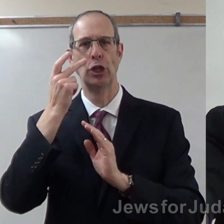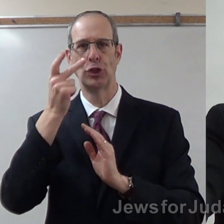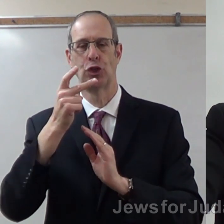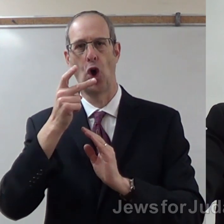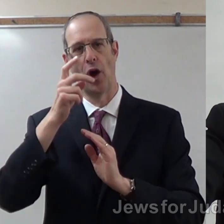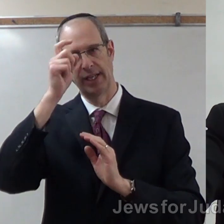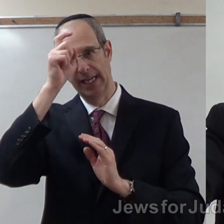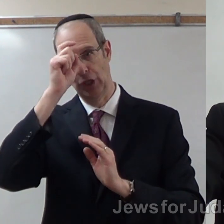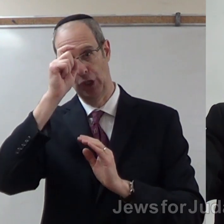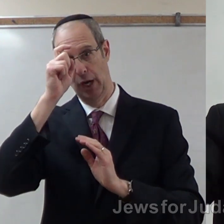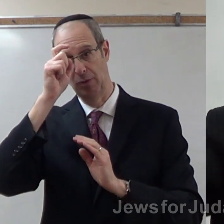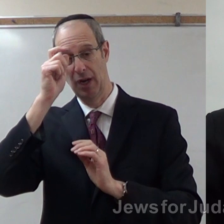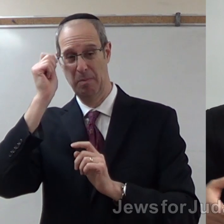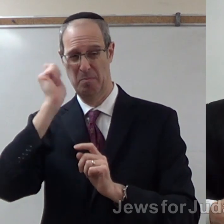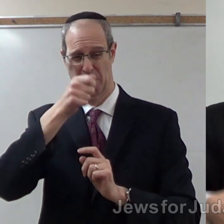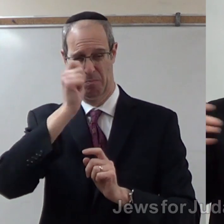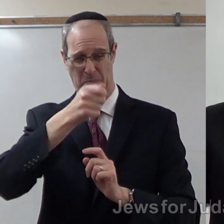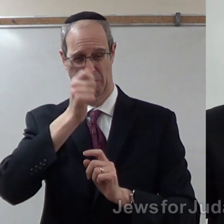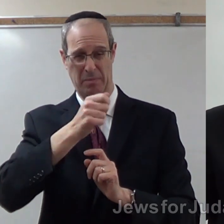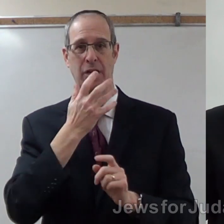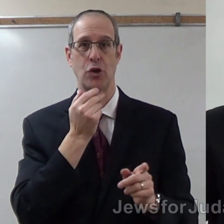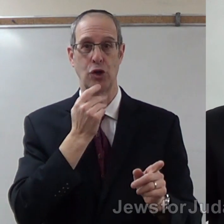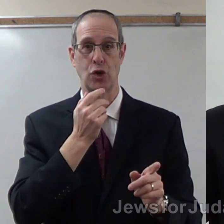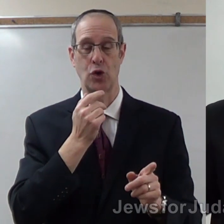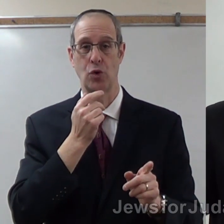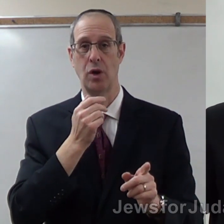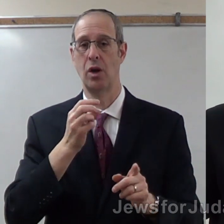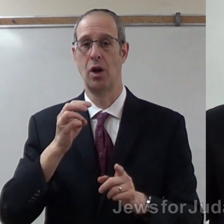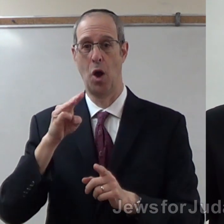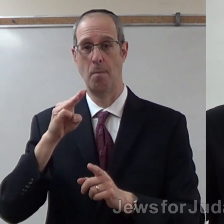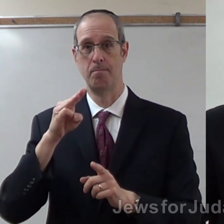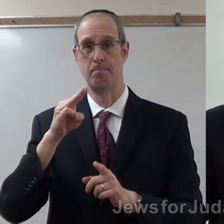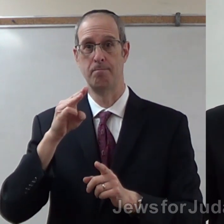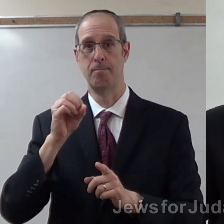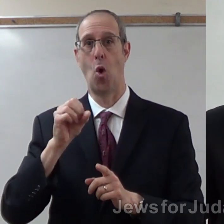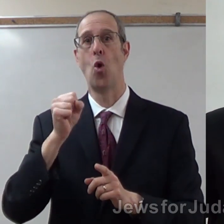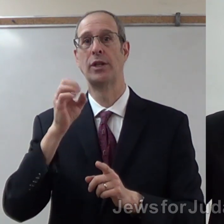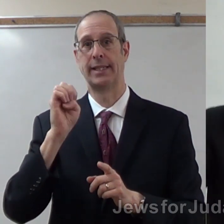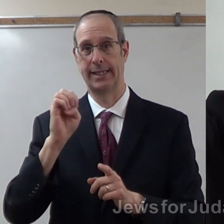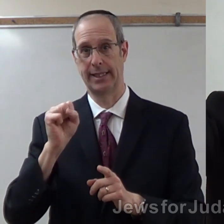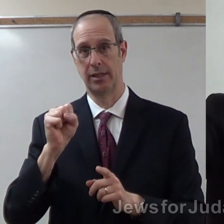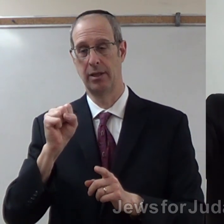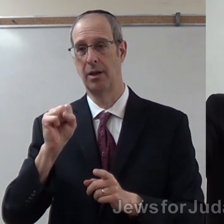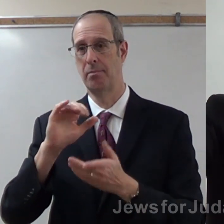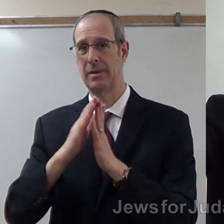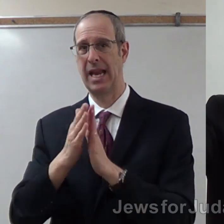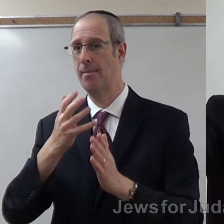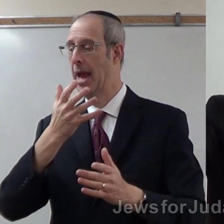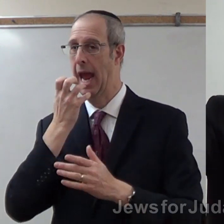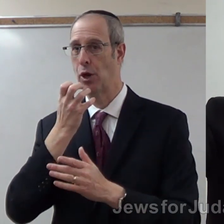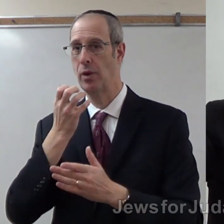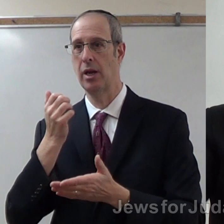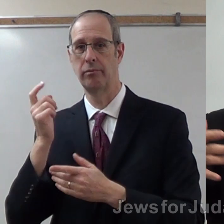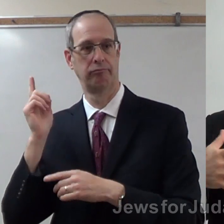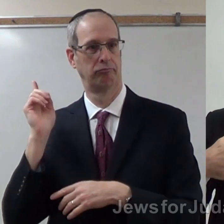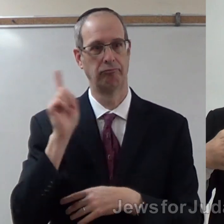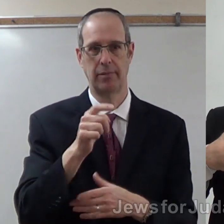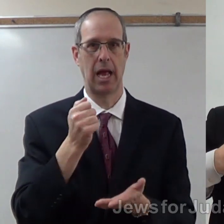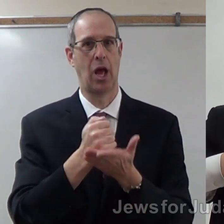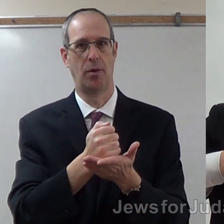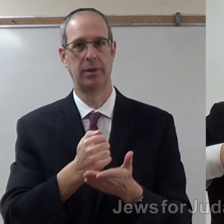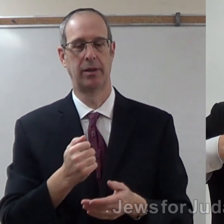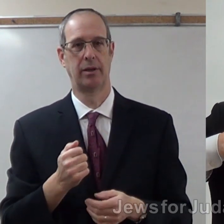Jew? So Moses got upset. It got him angry. And he went and he helped. So